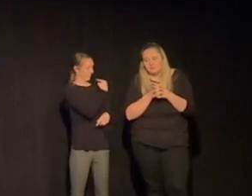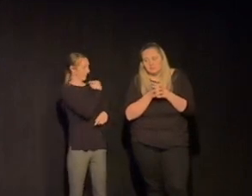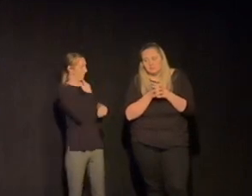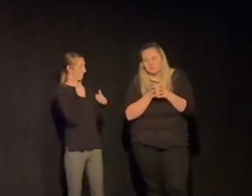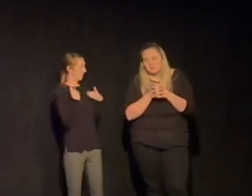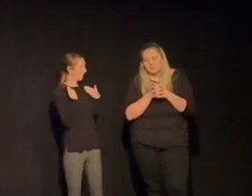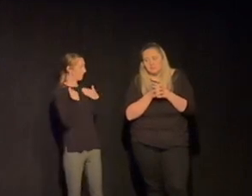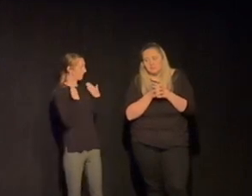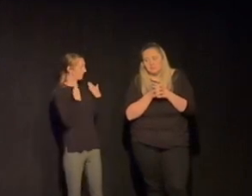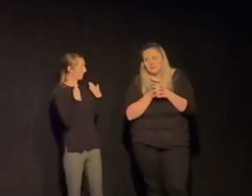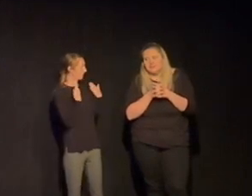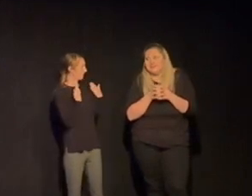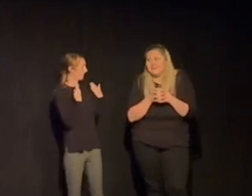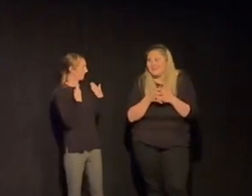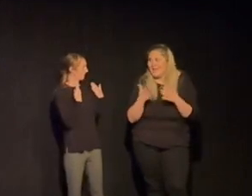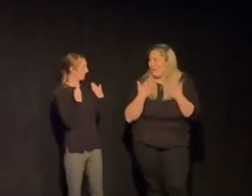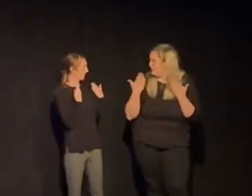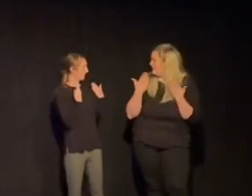Happy?